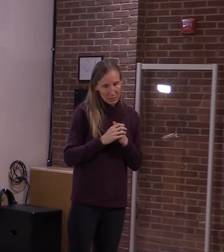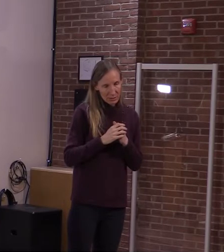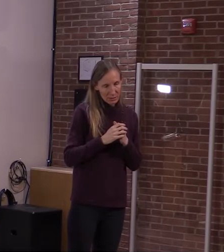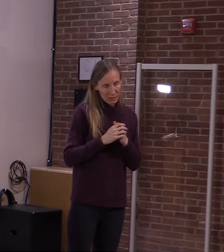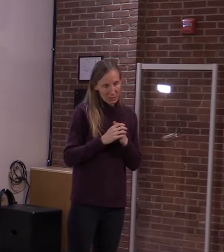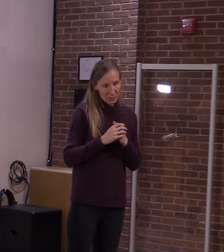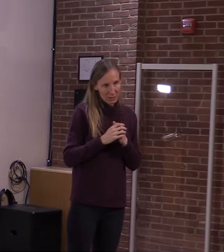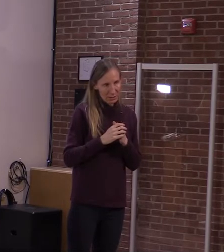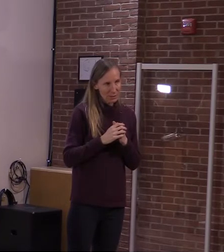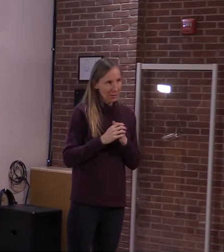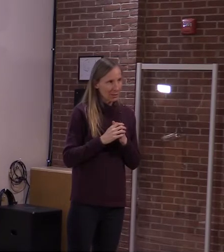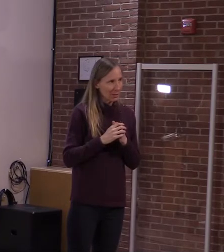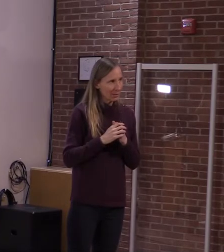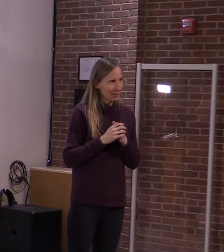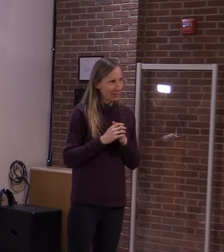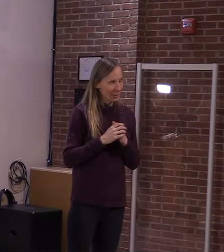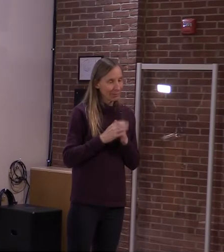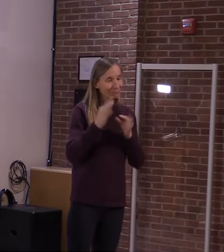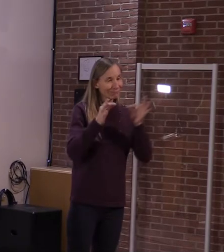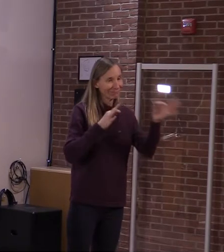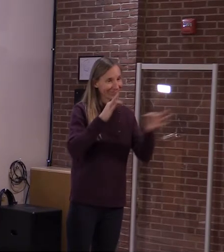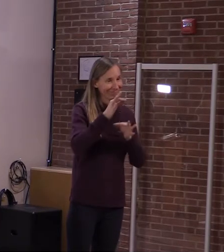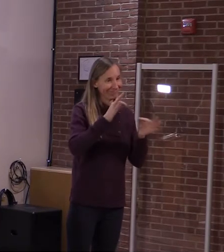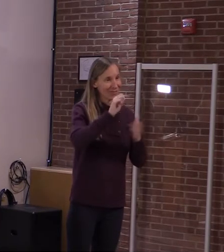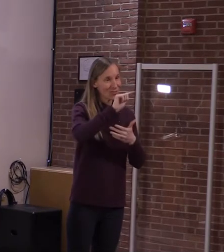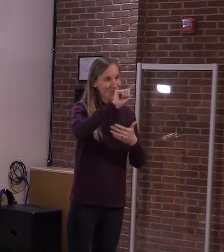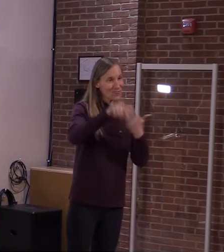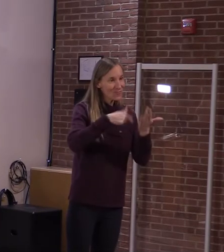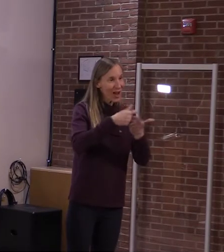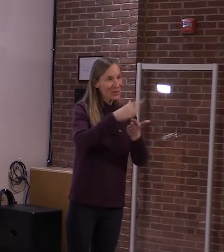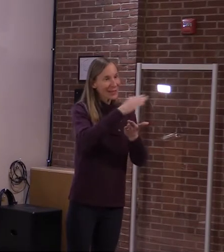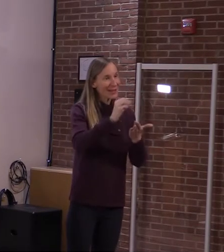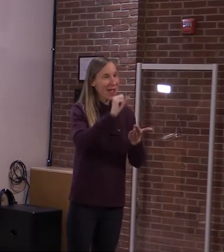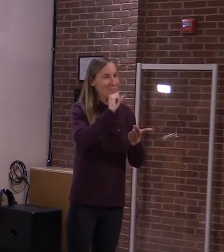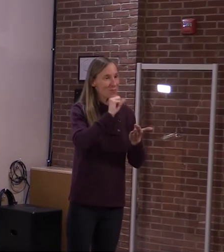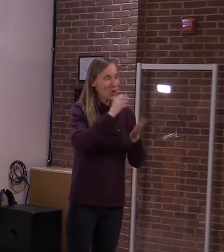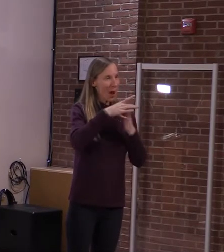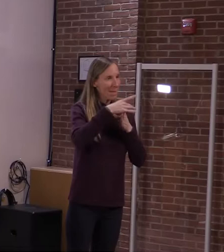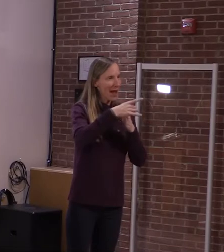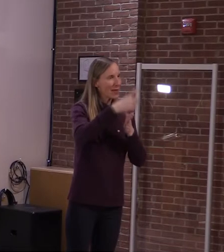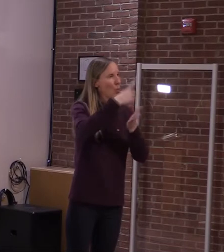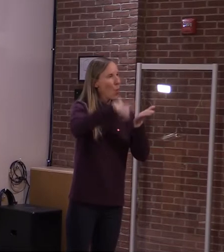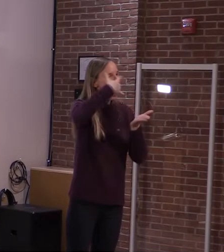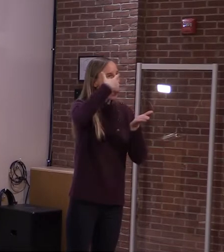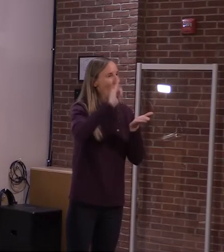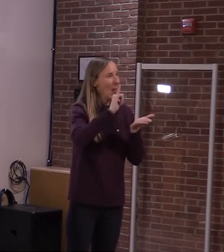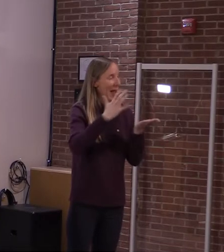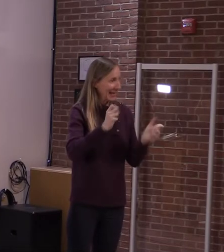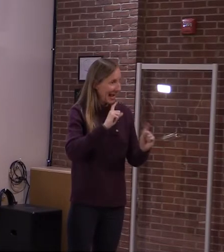graduation and prom guidance? What type of information should schools expect to see?